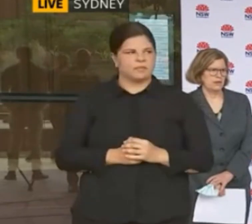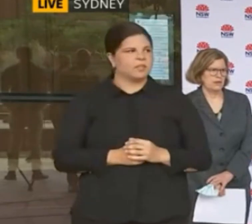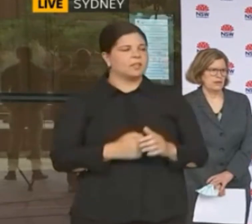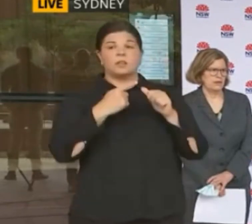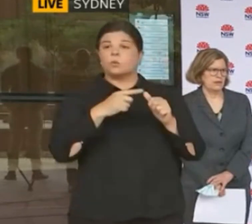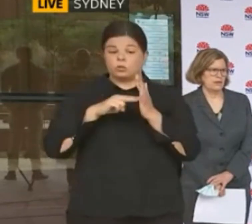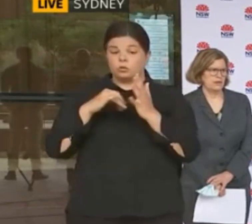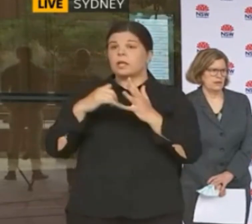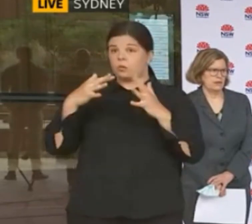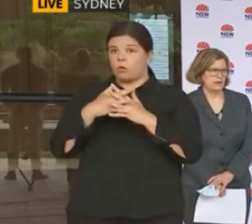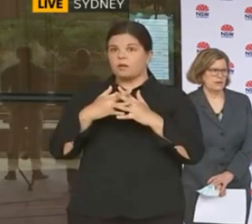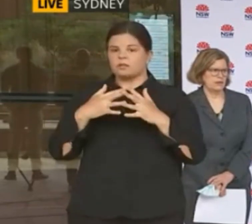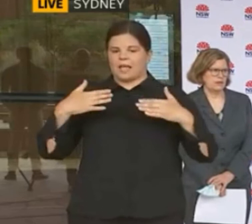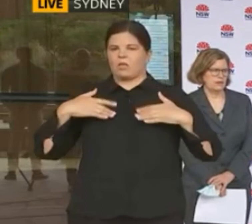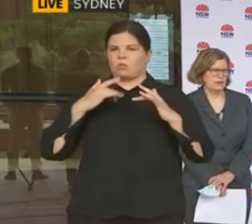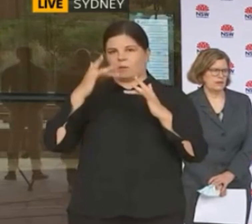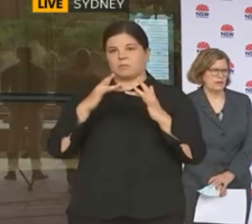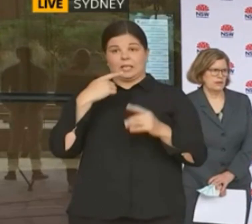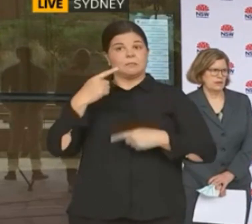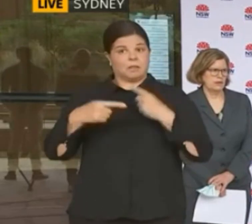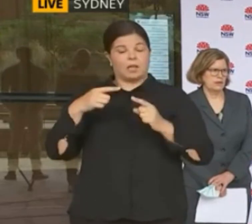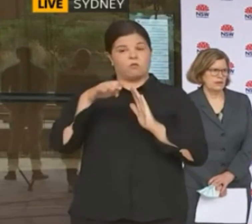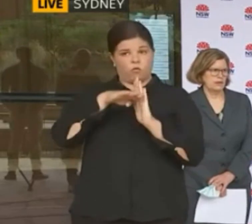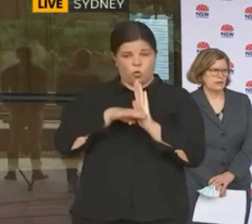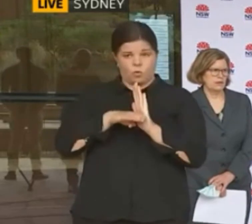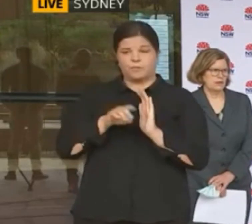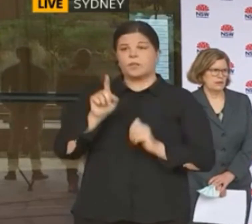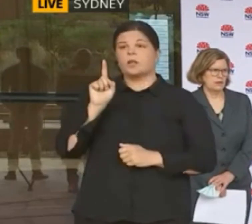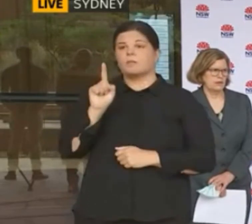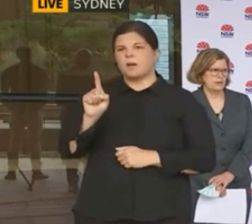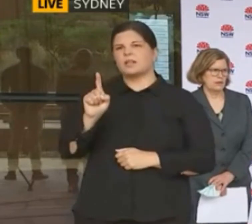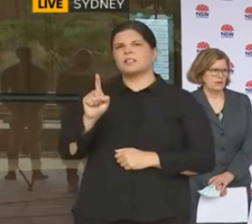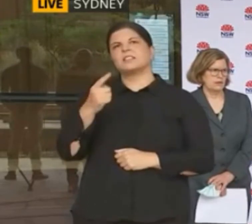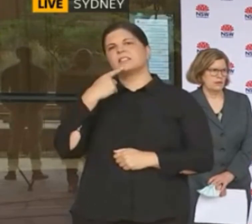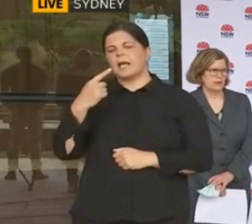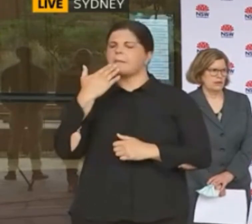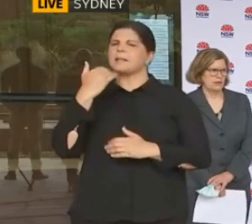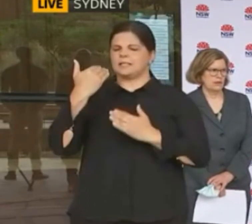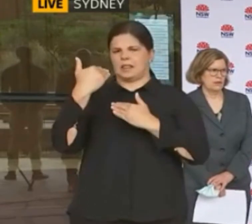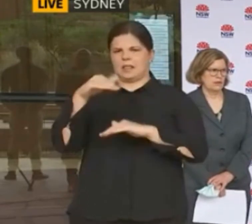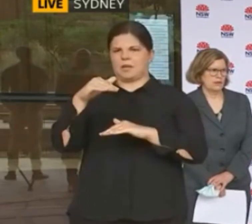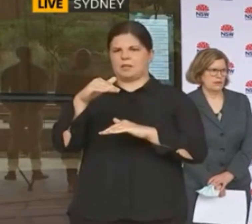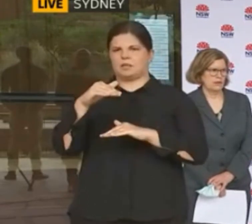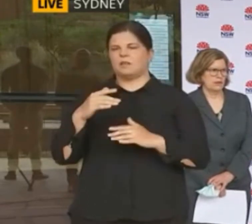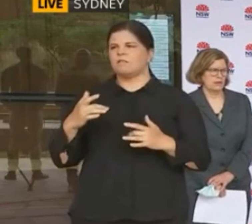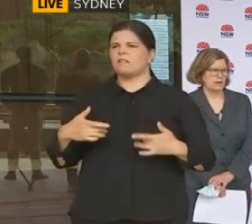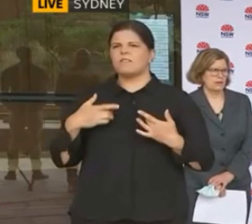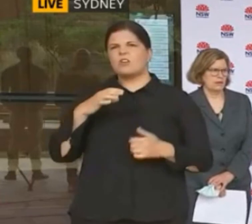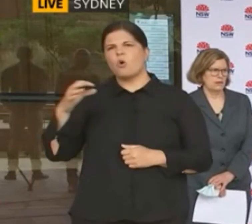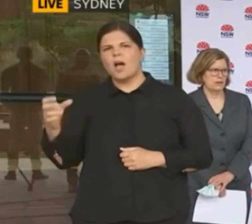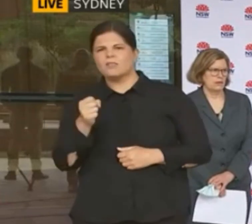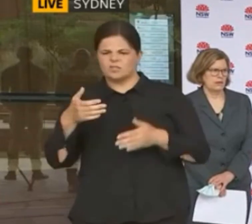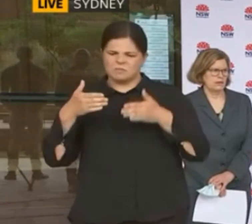to do that. But as the health advice says, please limit your activity. If you don't have to do a certain activity, that